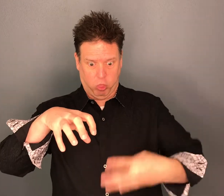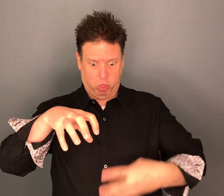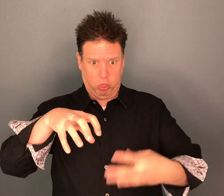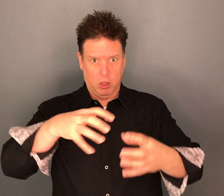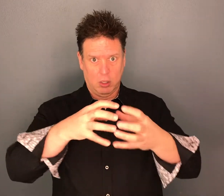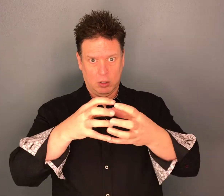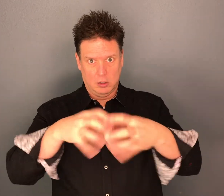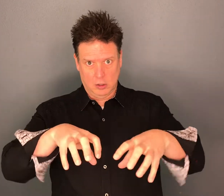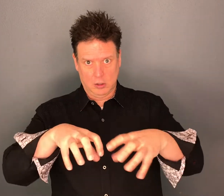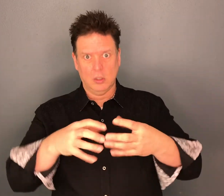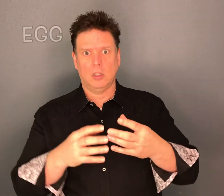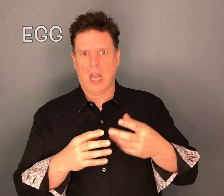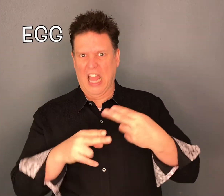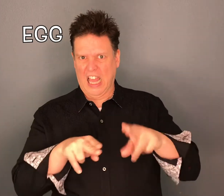You crack it open.